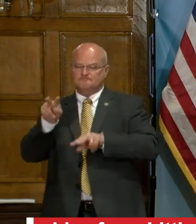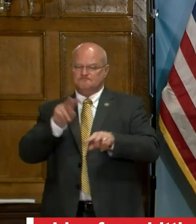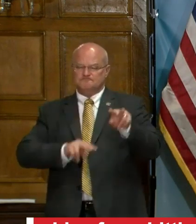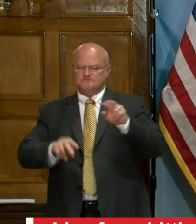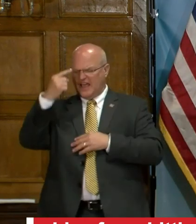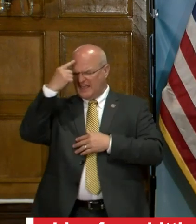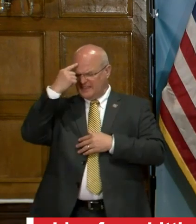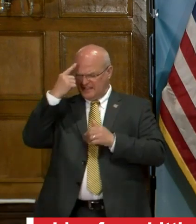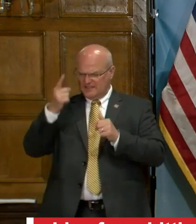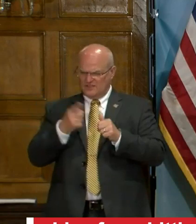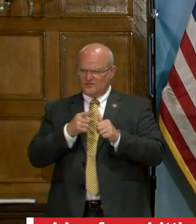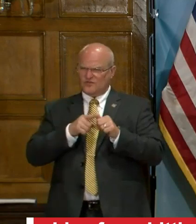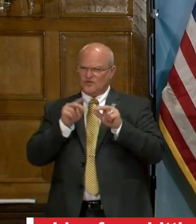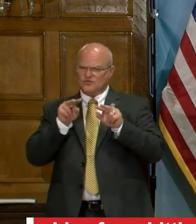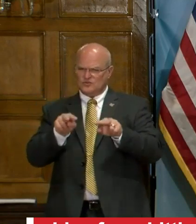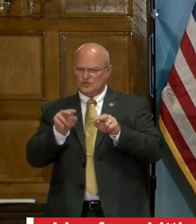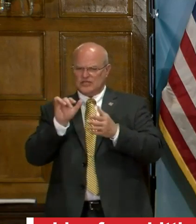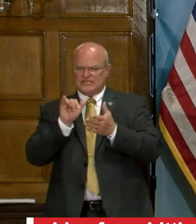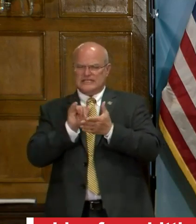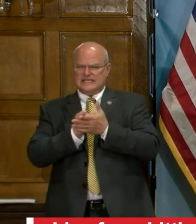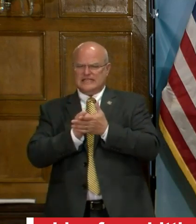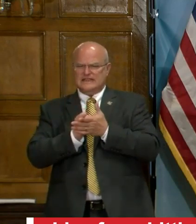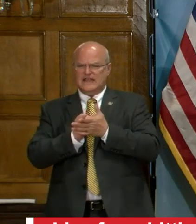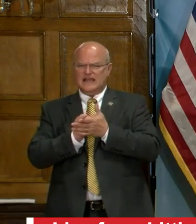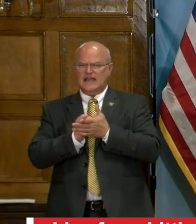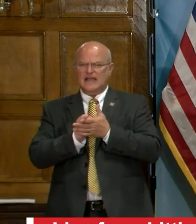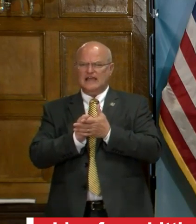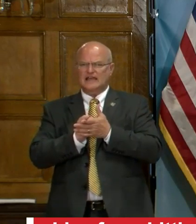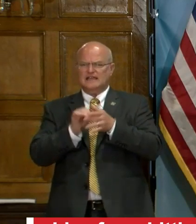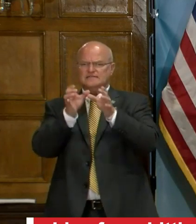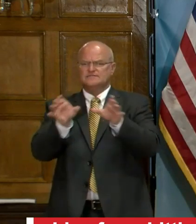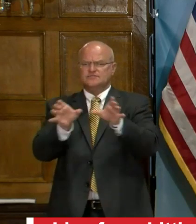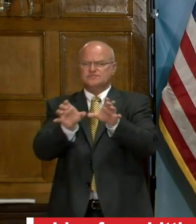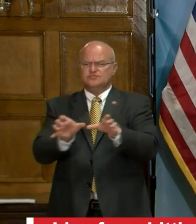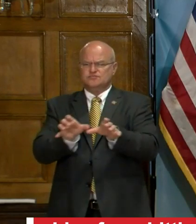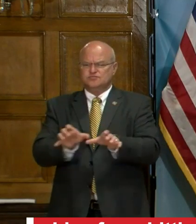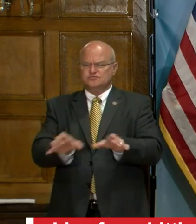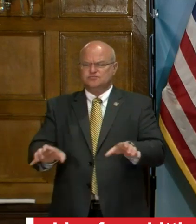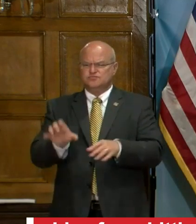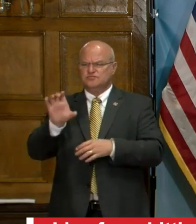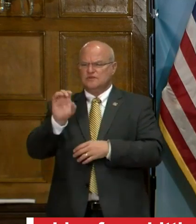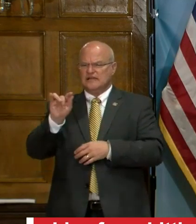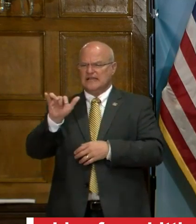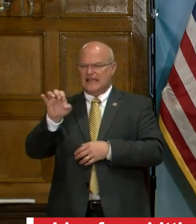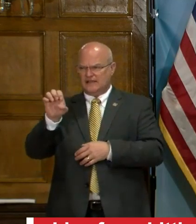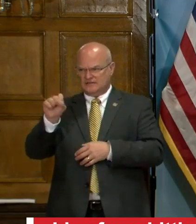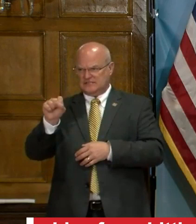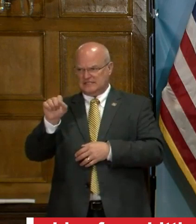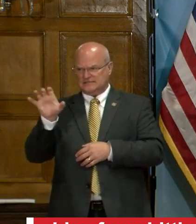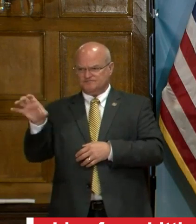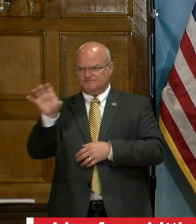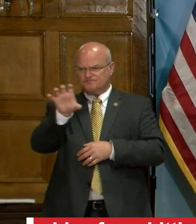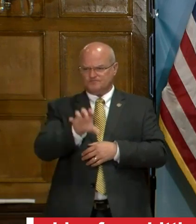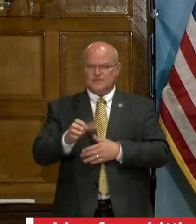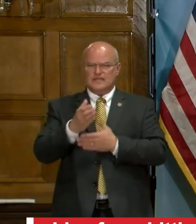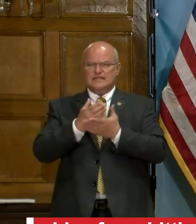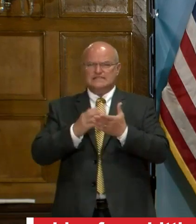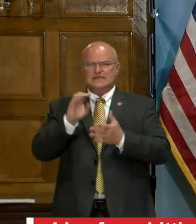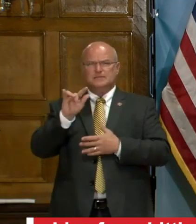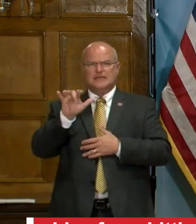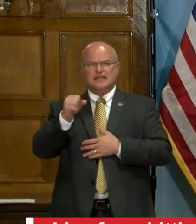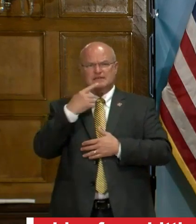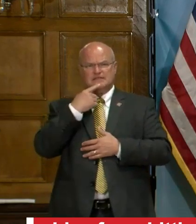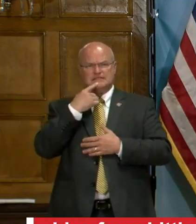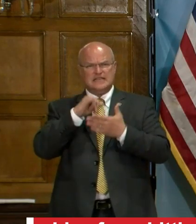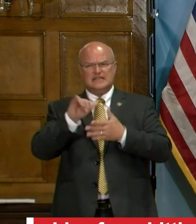think the first look is simply that it's broken down fairly even by counties, and in some counties, like we